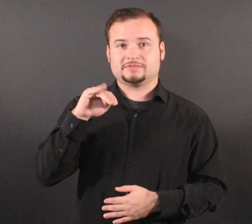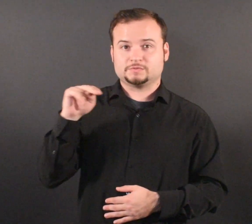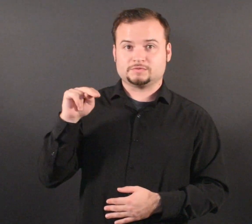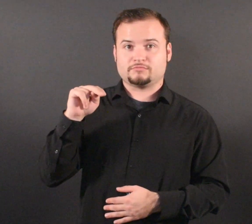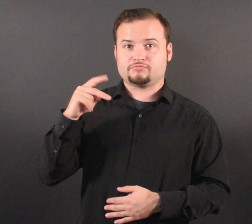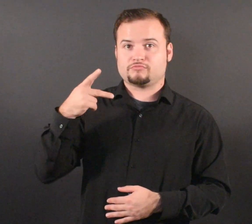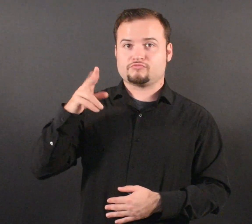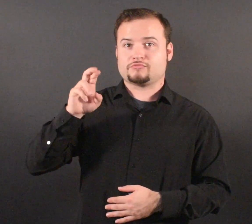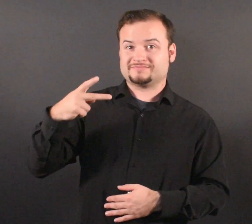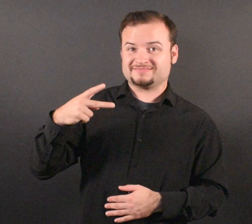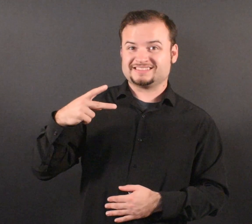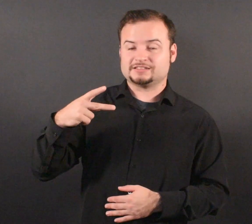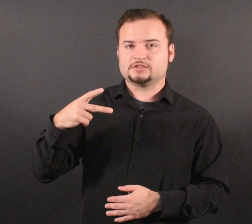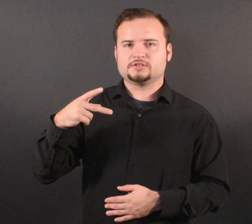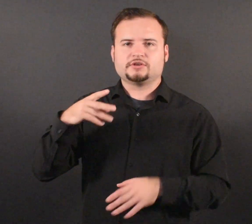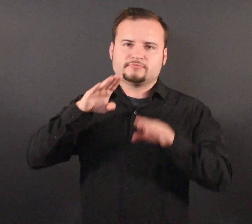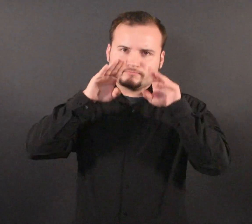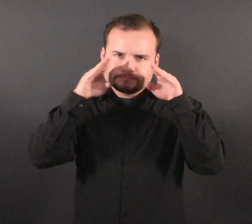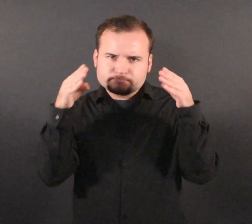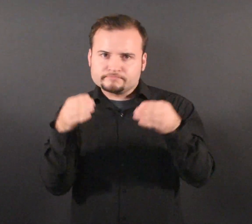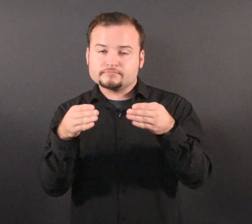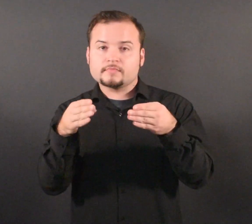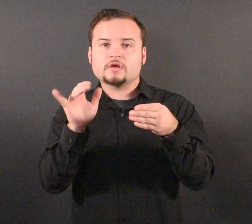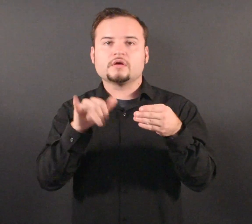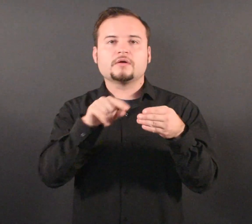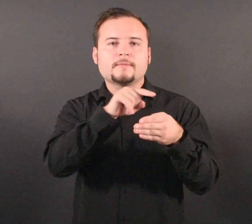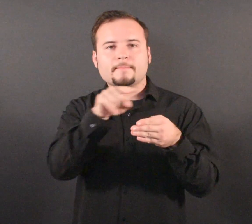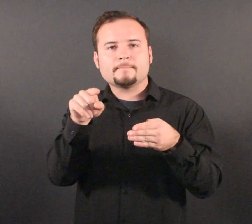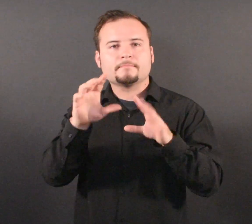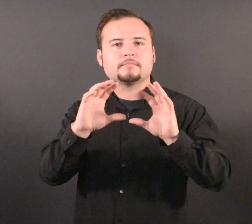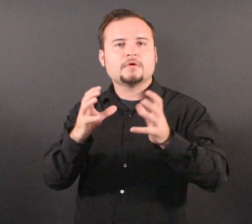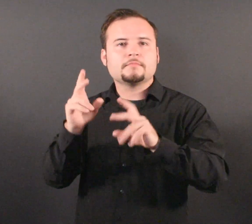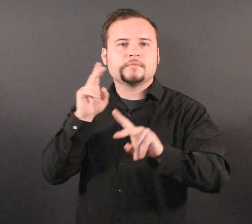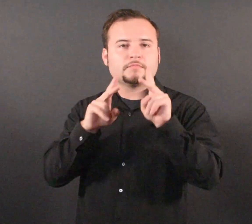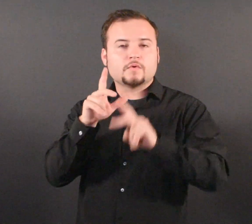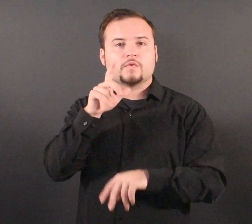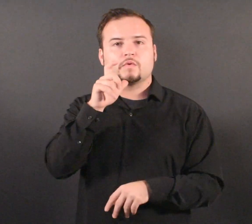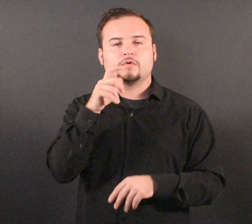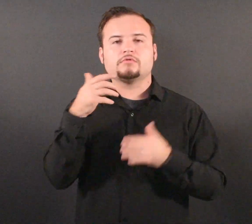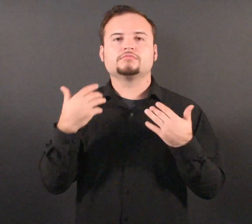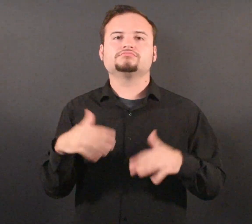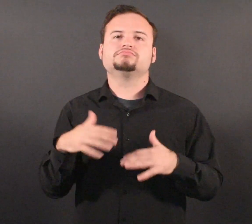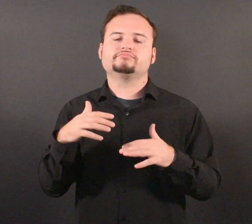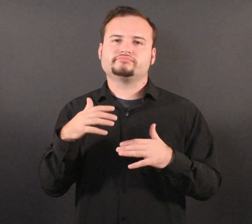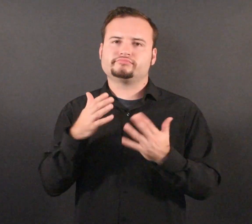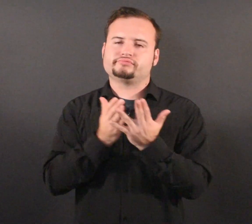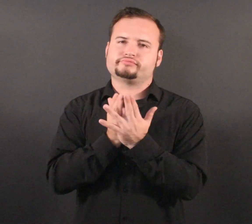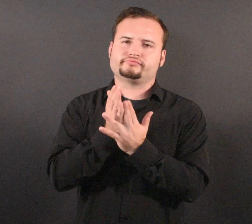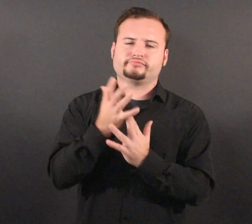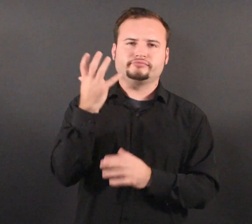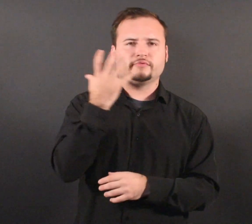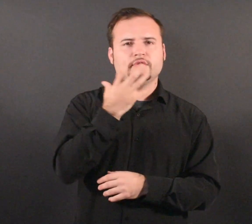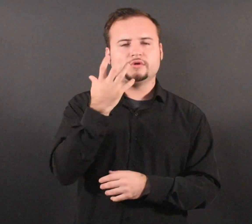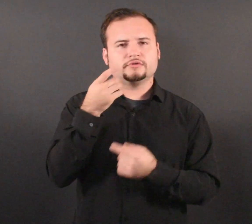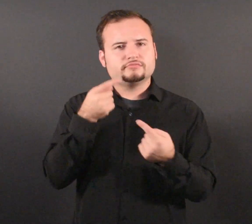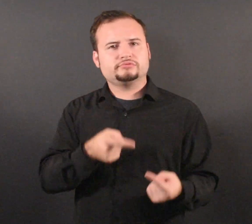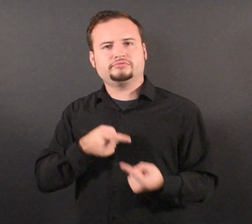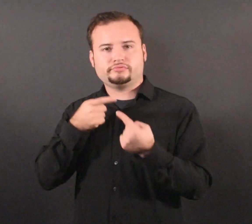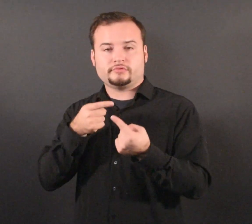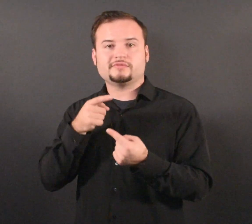Minnesota PrEP targets populations experiencing the greatest disparities in